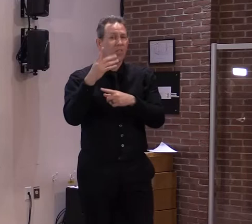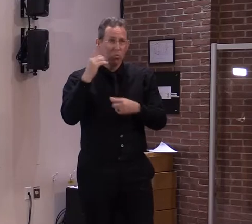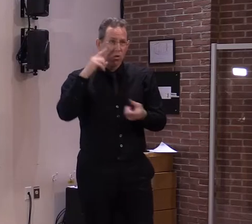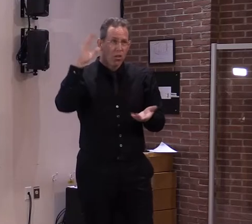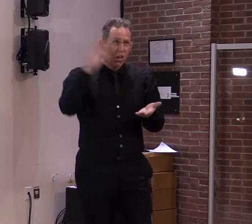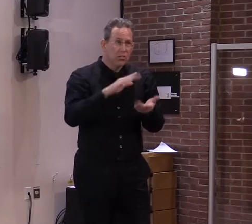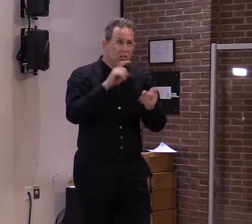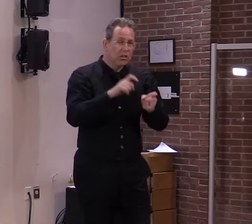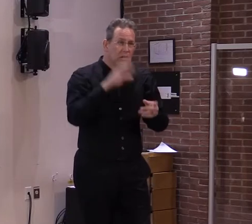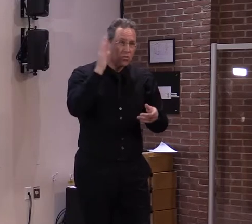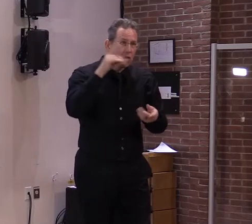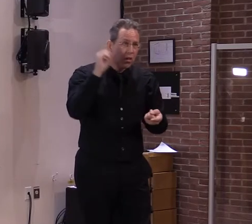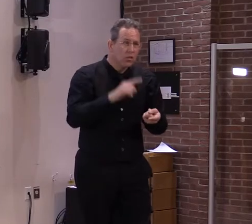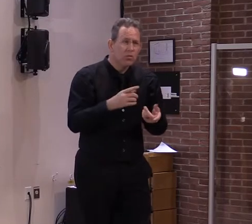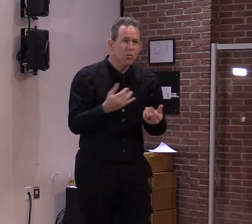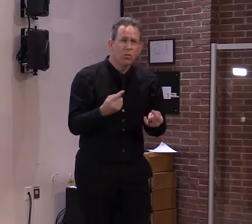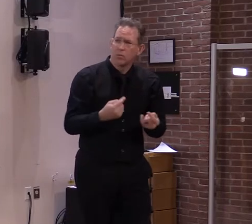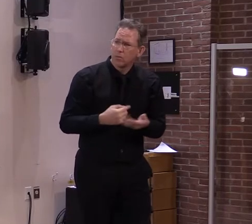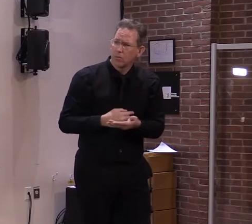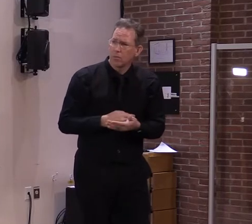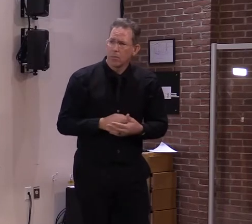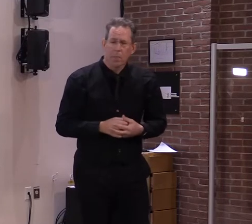we haven't determined that yet,